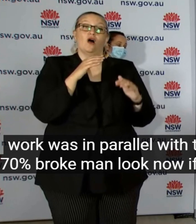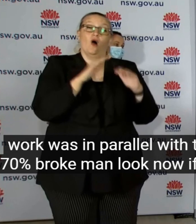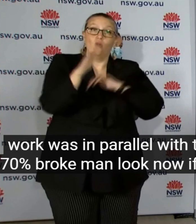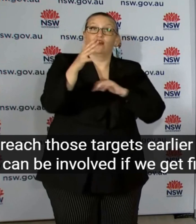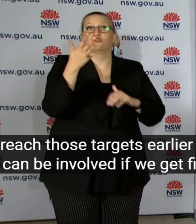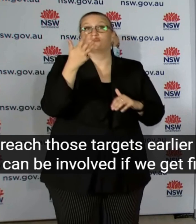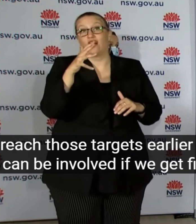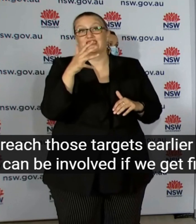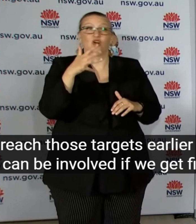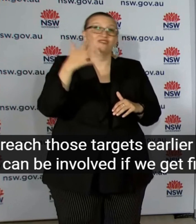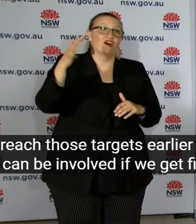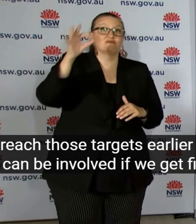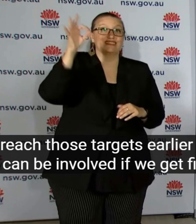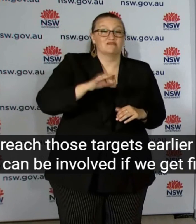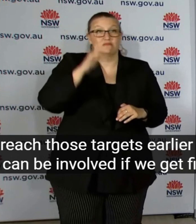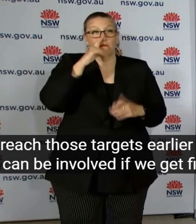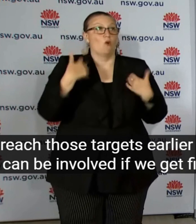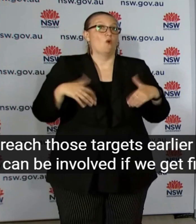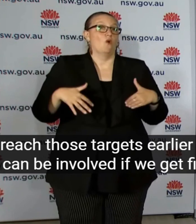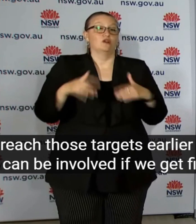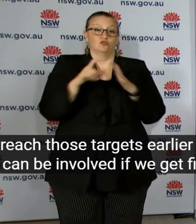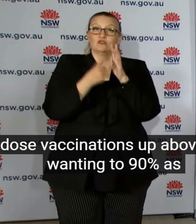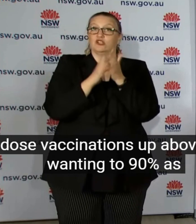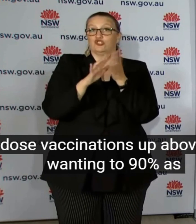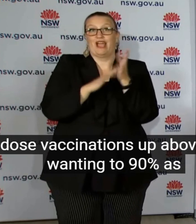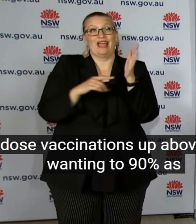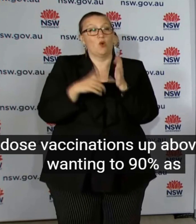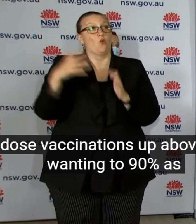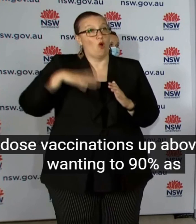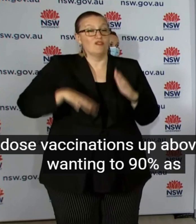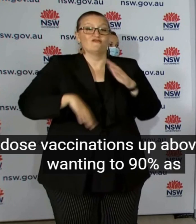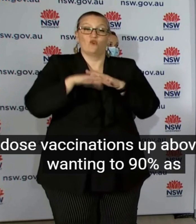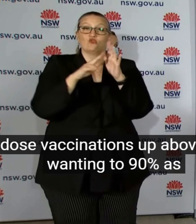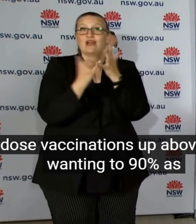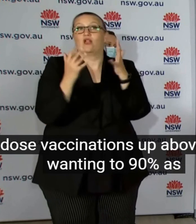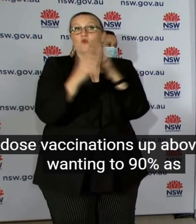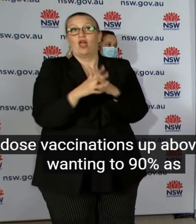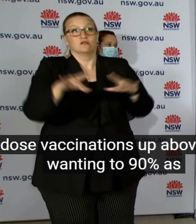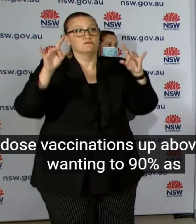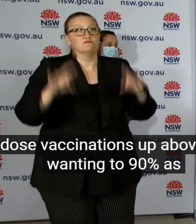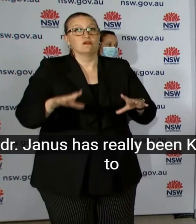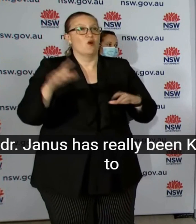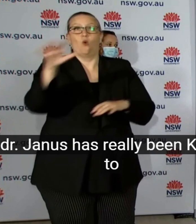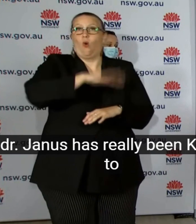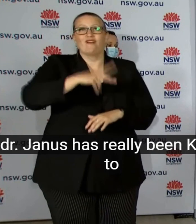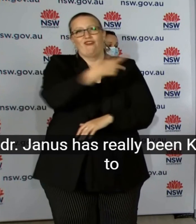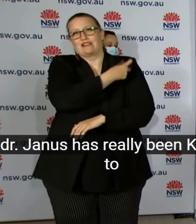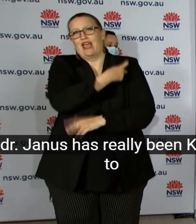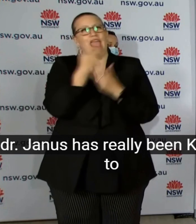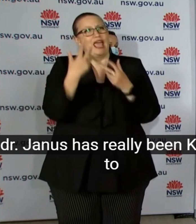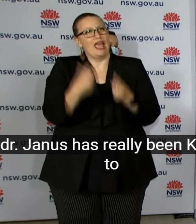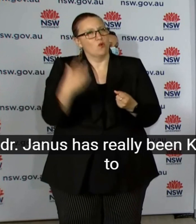has really been keen to encourage and make Australia the most vaccinated nation, New South Wales to lead that. That'll give us other opportunities.